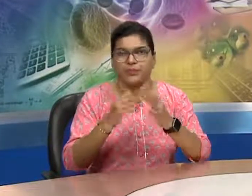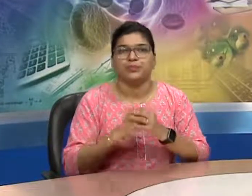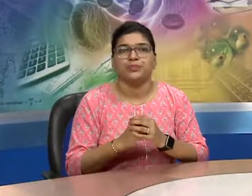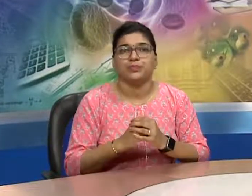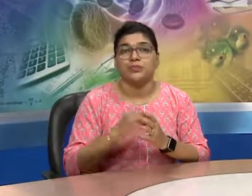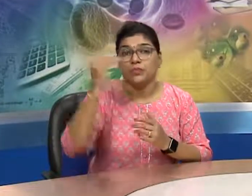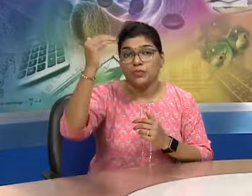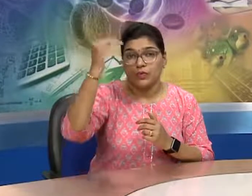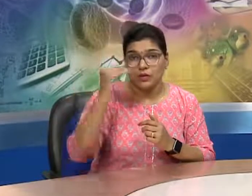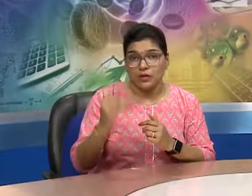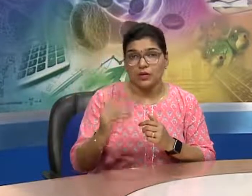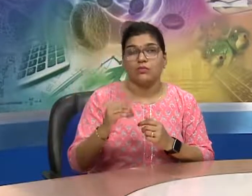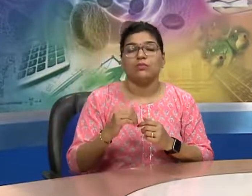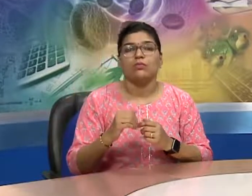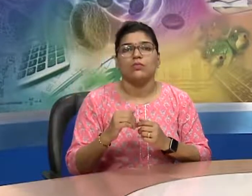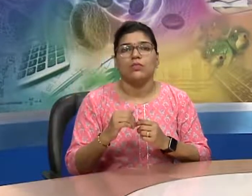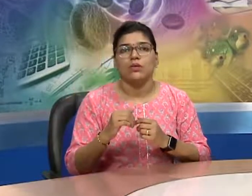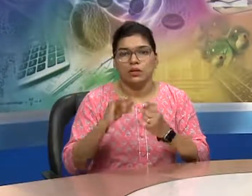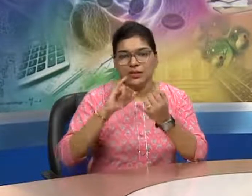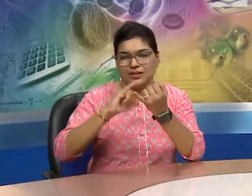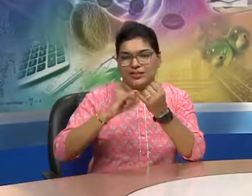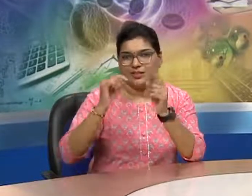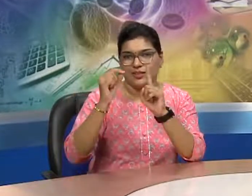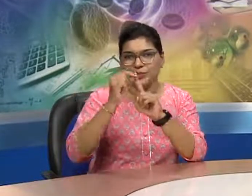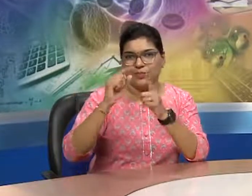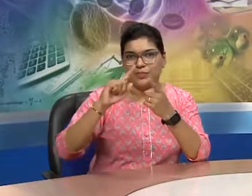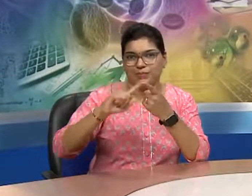understand and differentiate between habitat and niche.